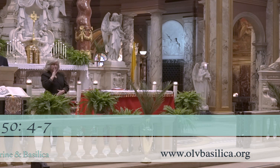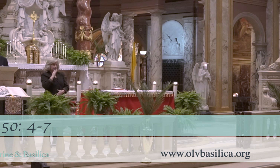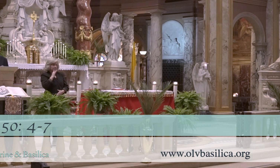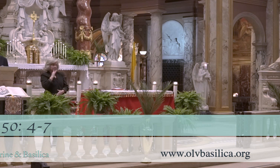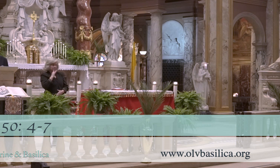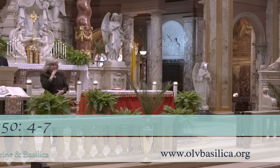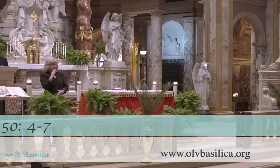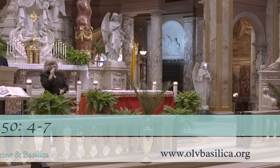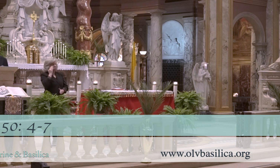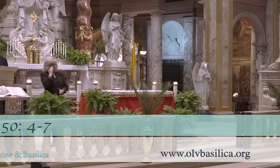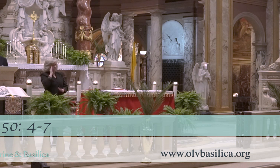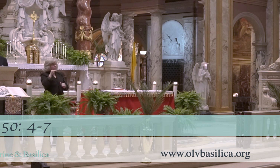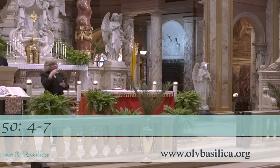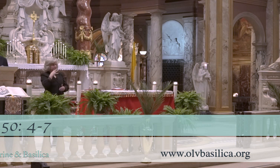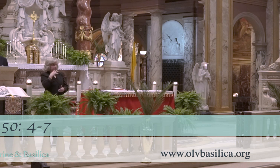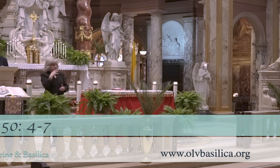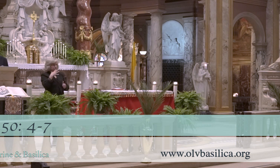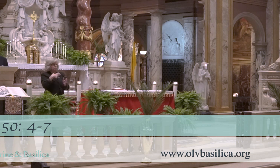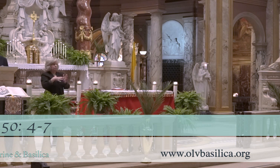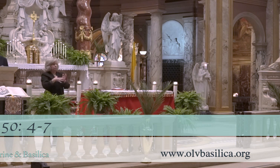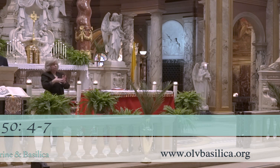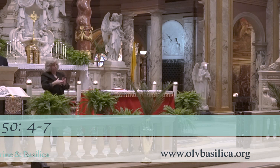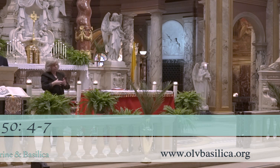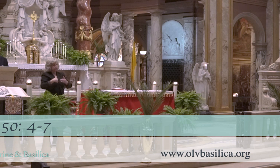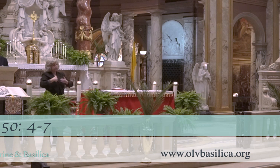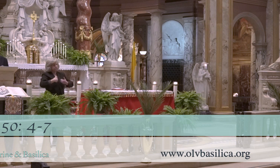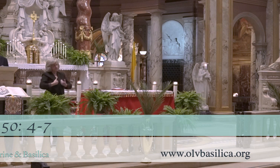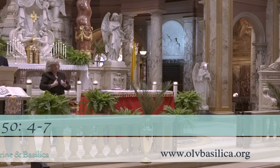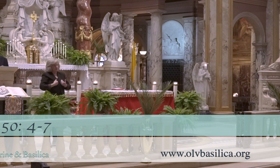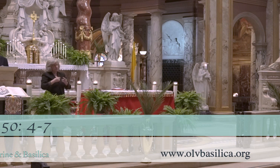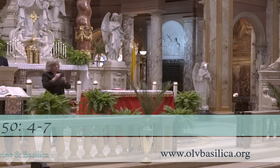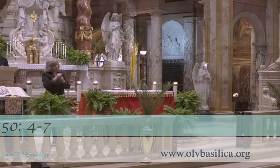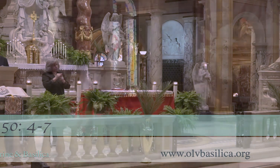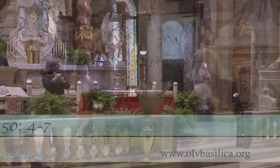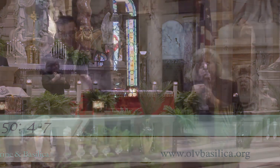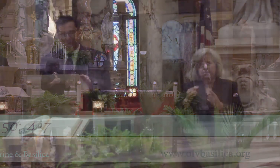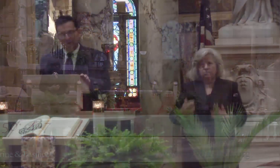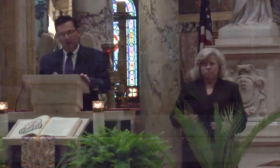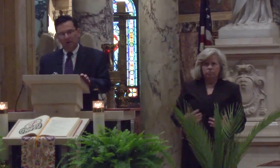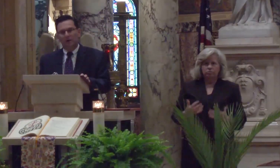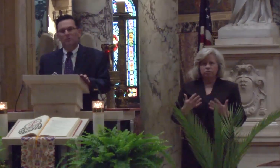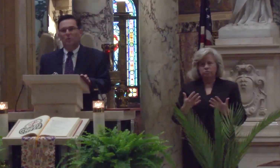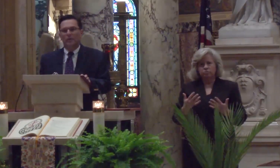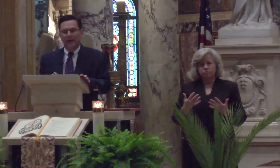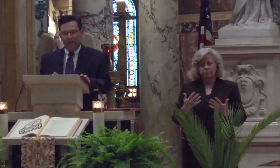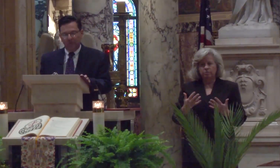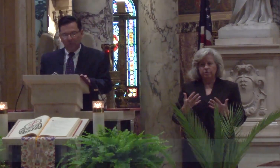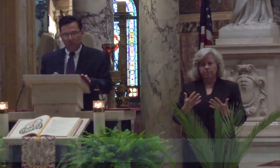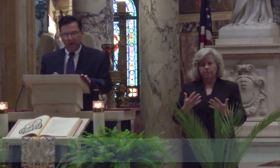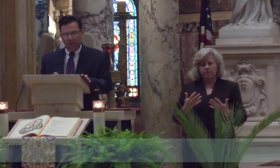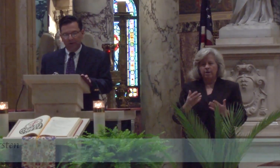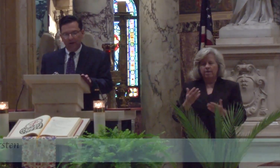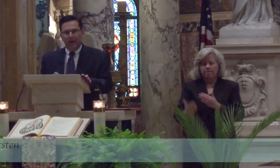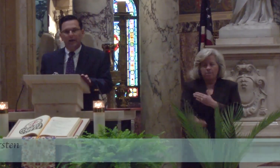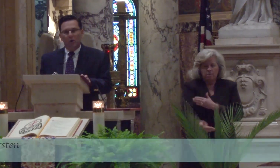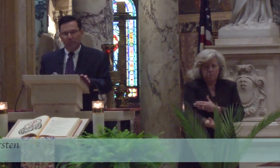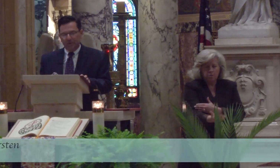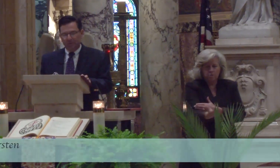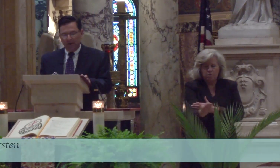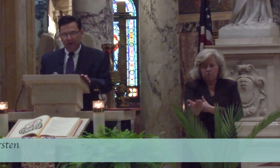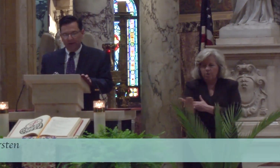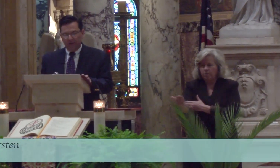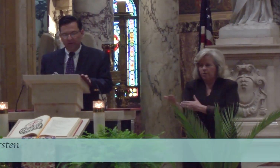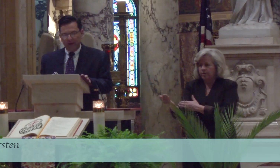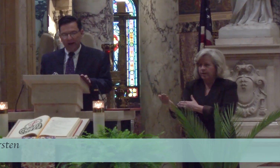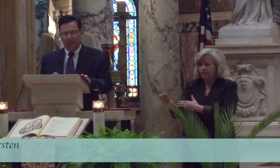might know how to speak to the weary a word that will rouse them. Morning after morning, he